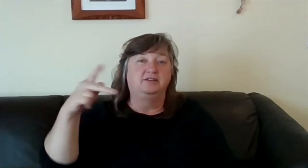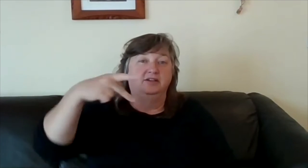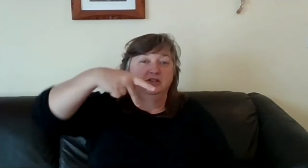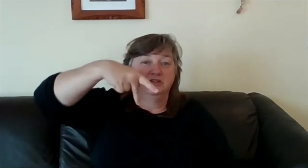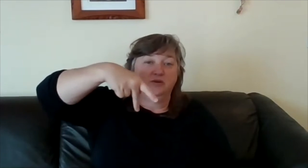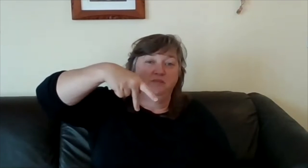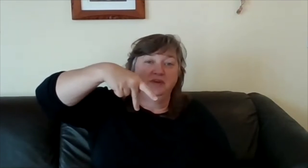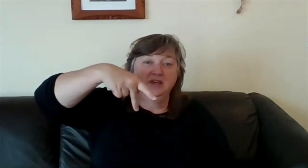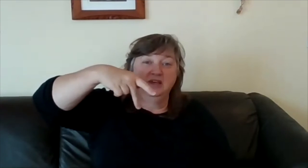Start with